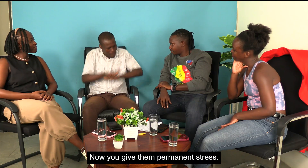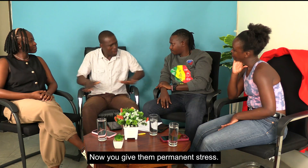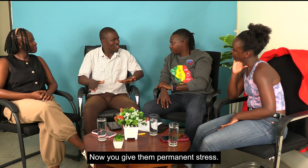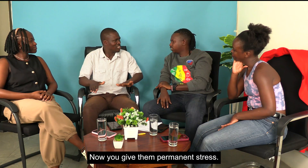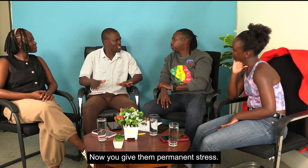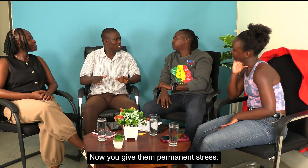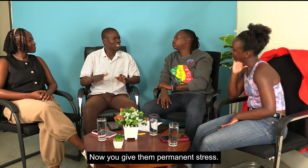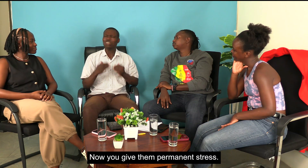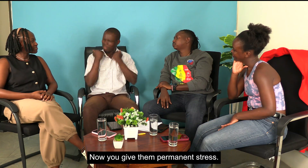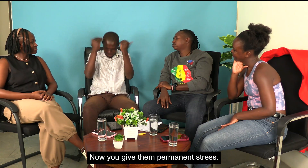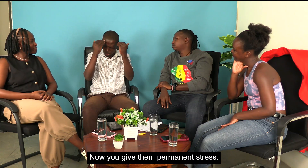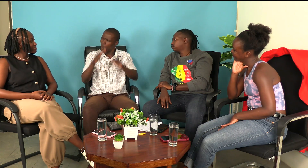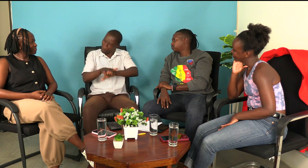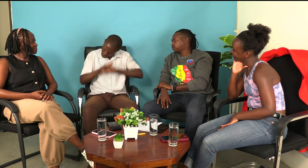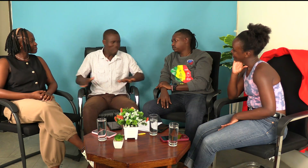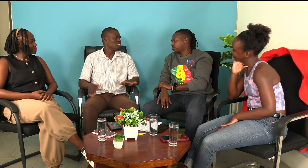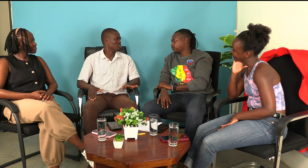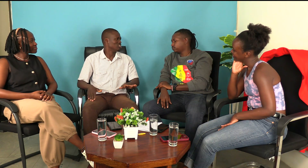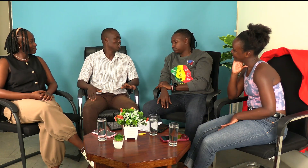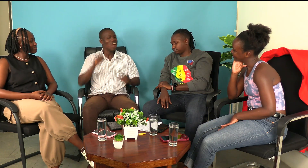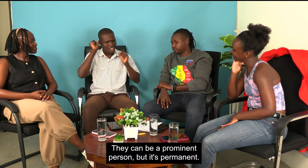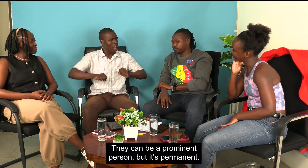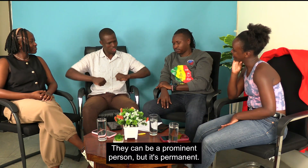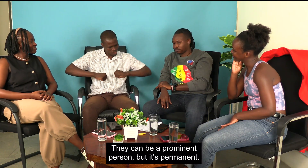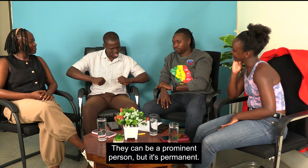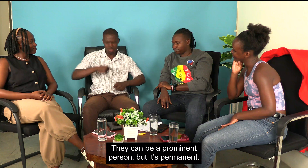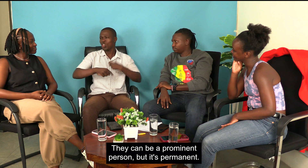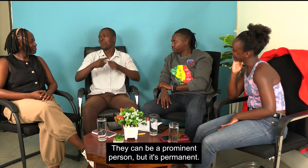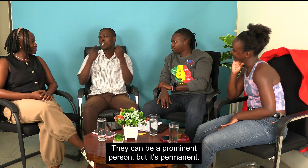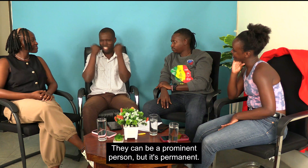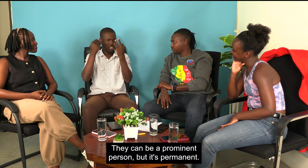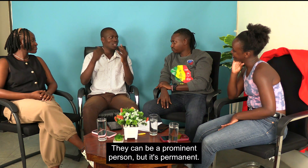one brings permanent damage to to our mental health, because stress will be permanent.